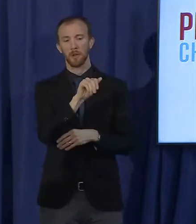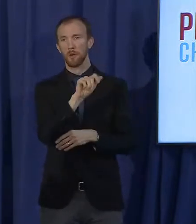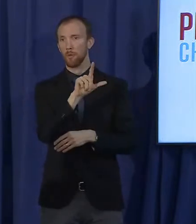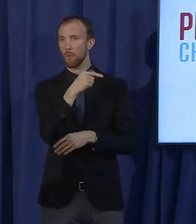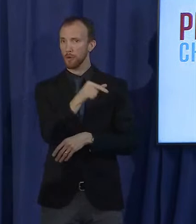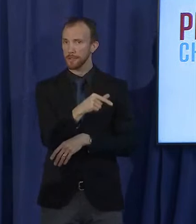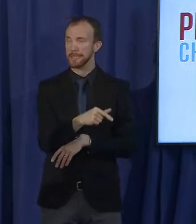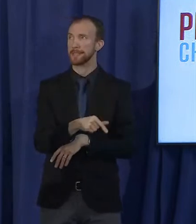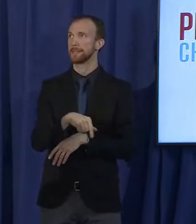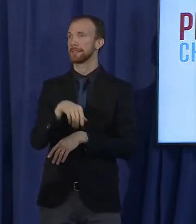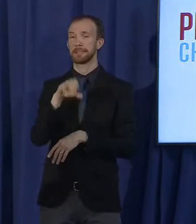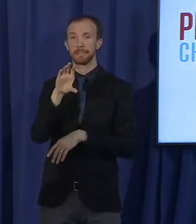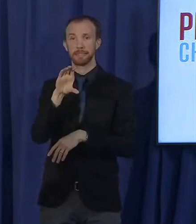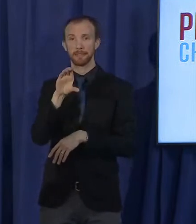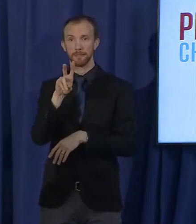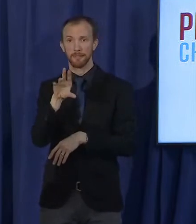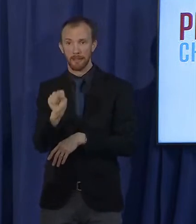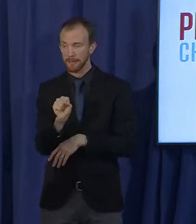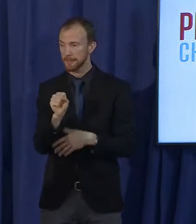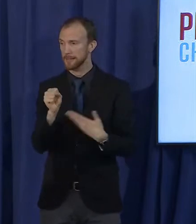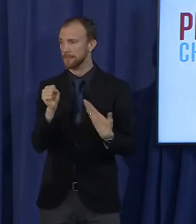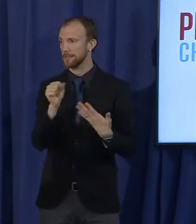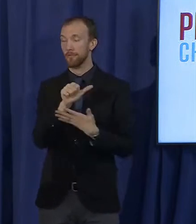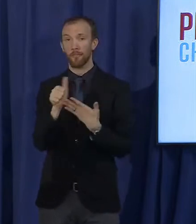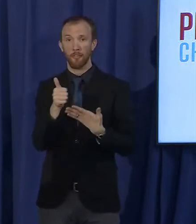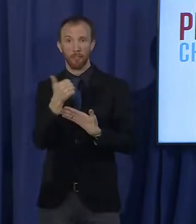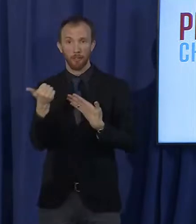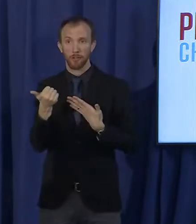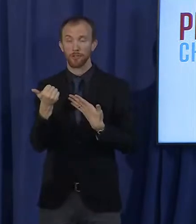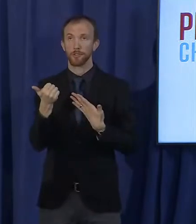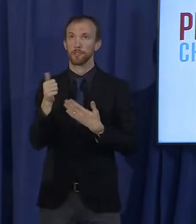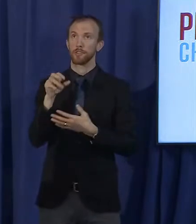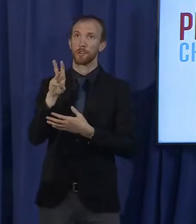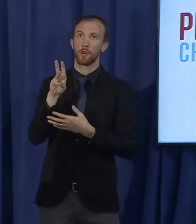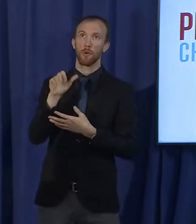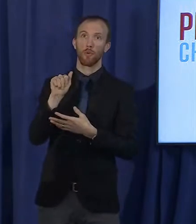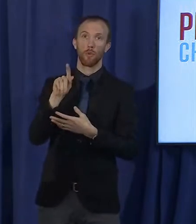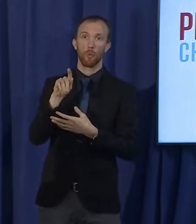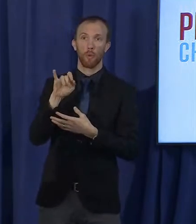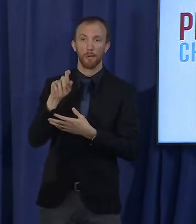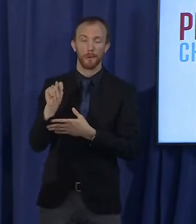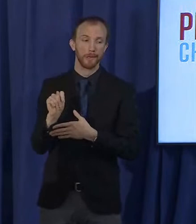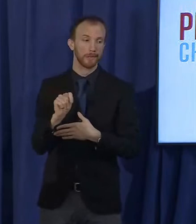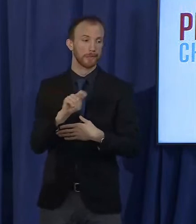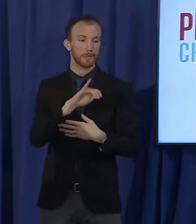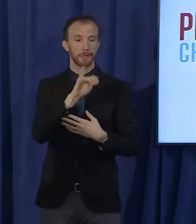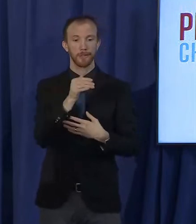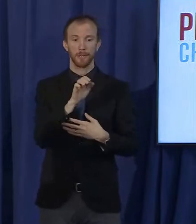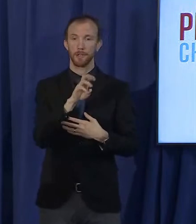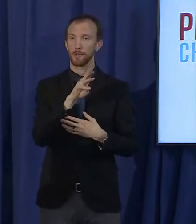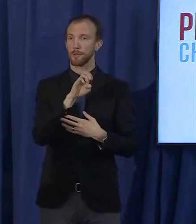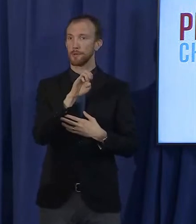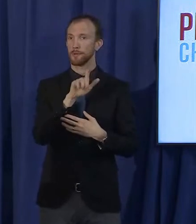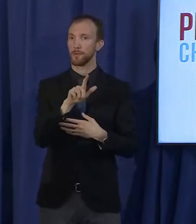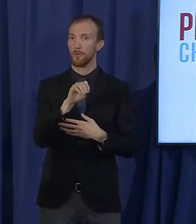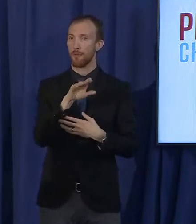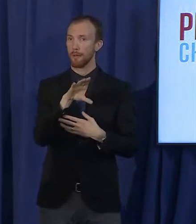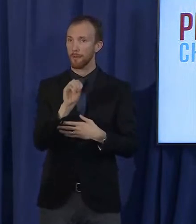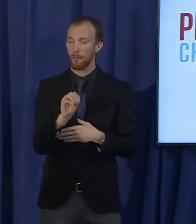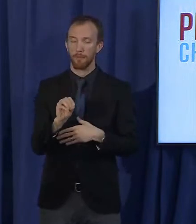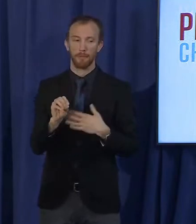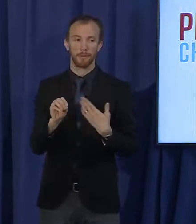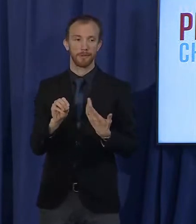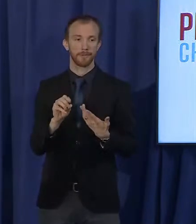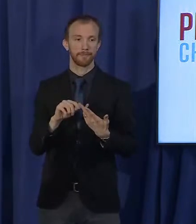in that federal program, we've already here partnered with Walmart, we've partnered with Jewel Osco, we've partnered with Mariano's. So the